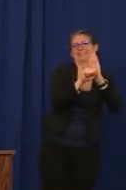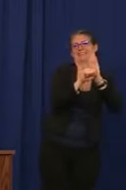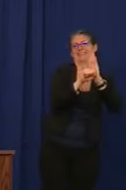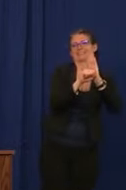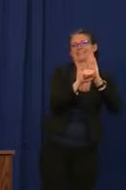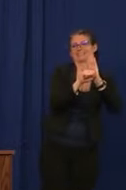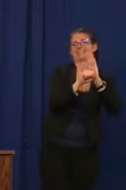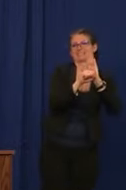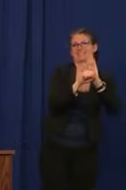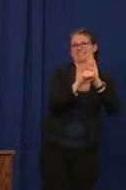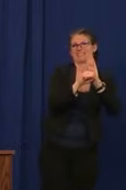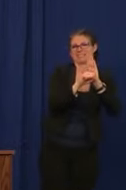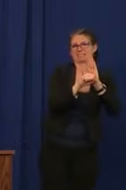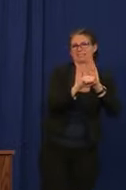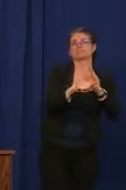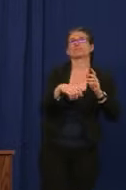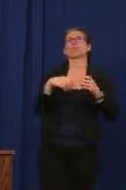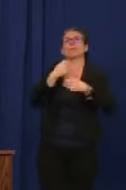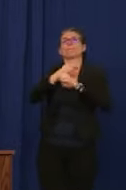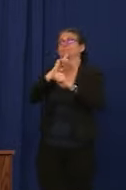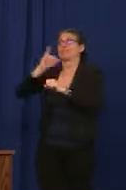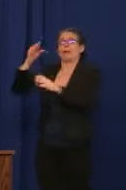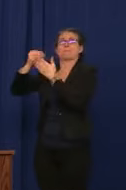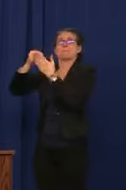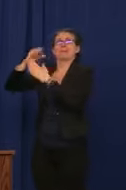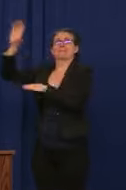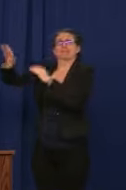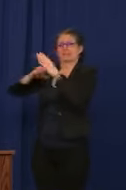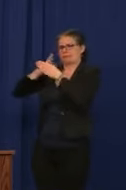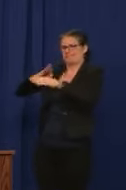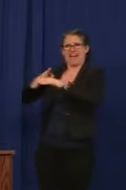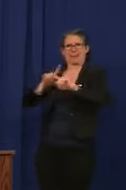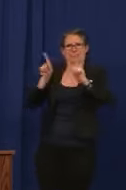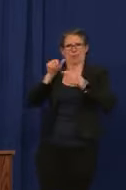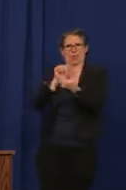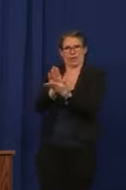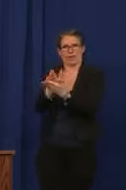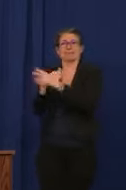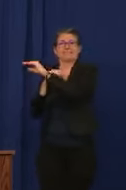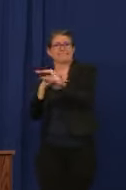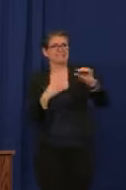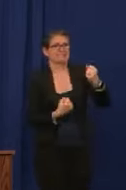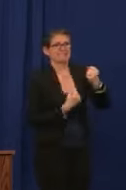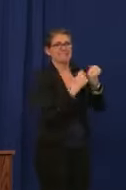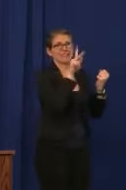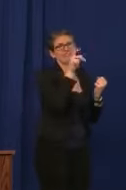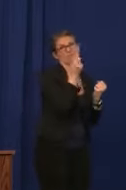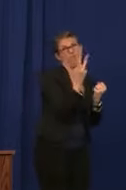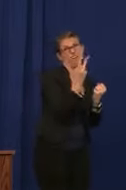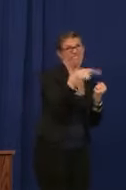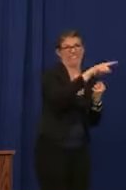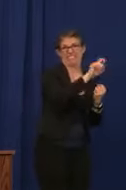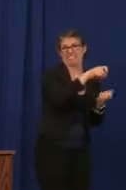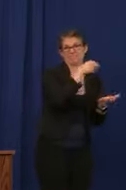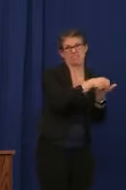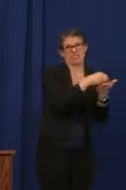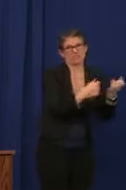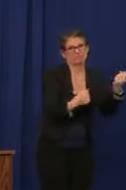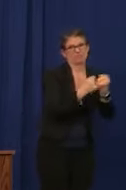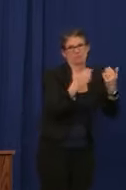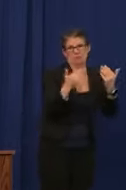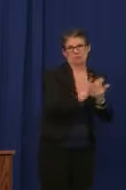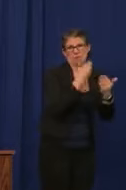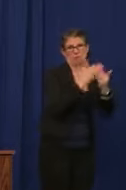12 education. And there's a separate group of funds for higher ed from the federal